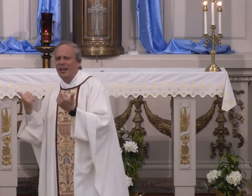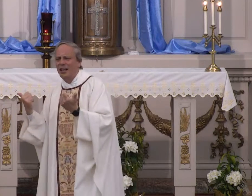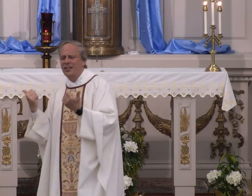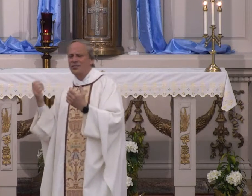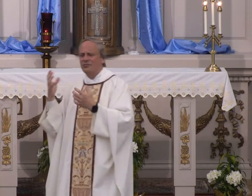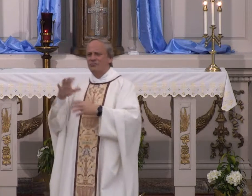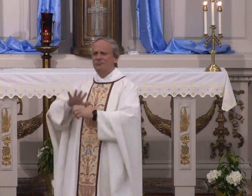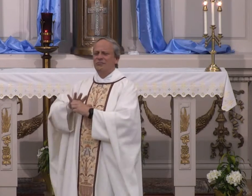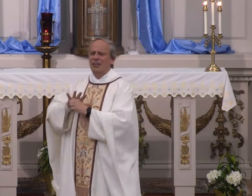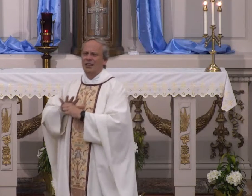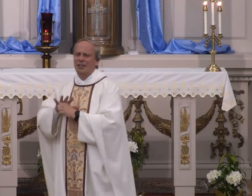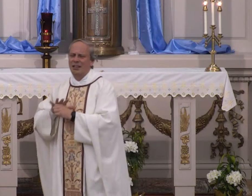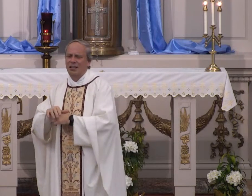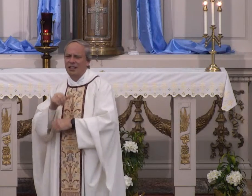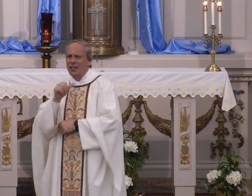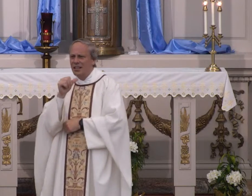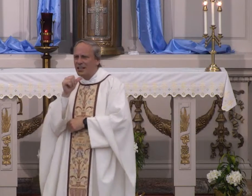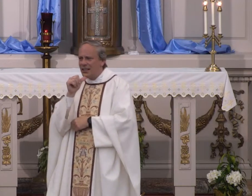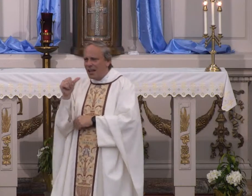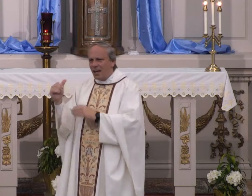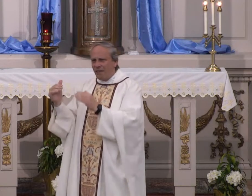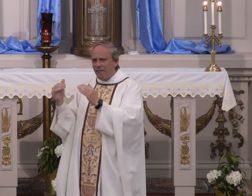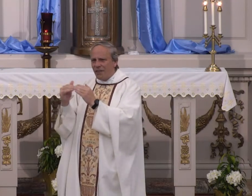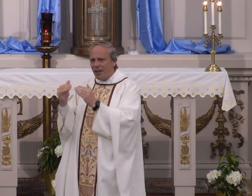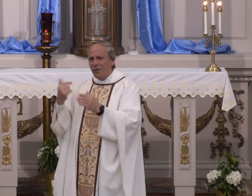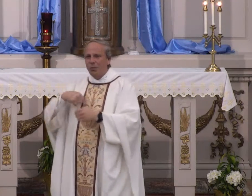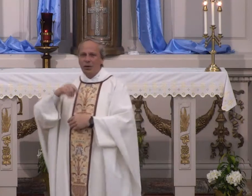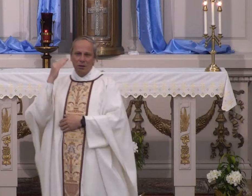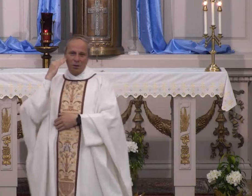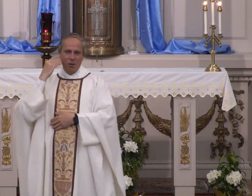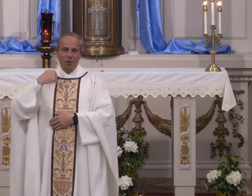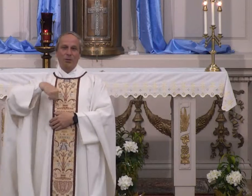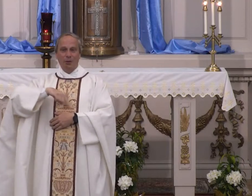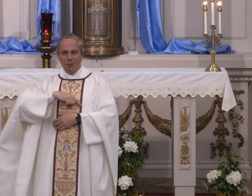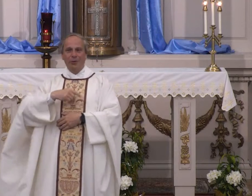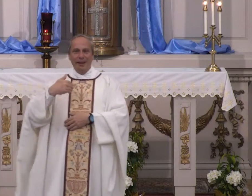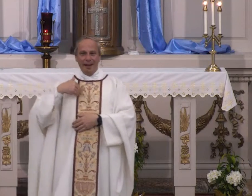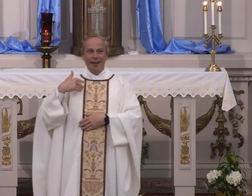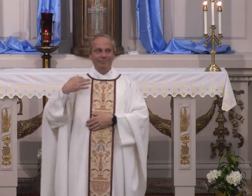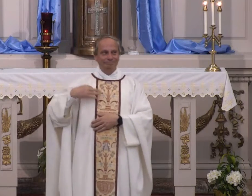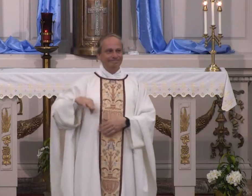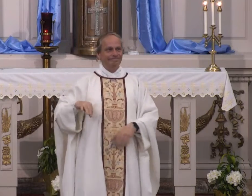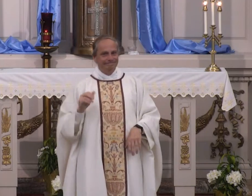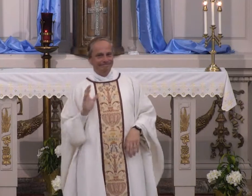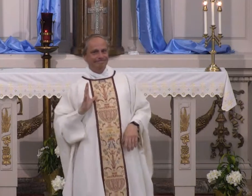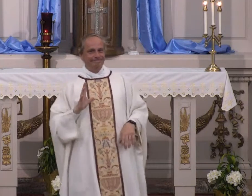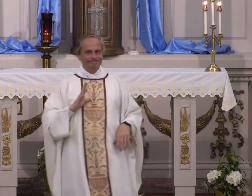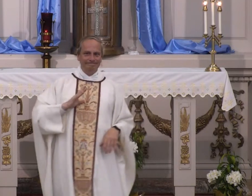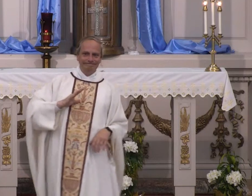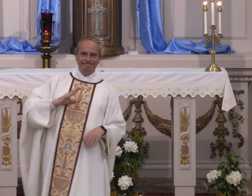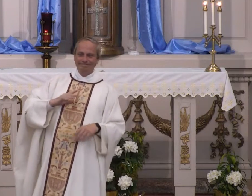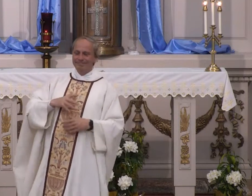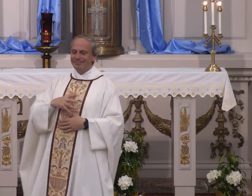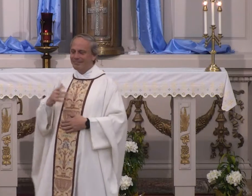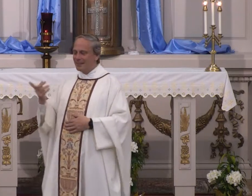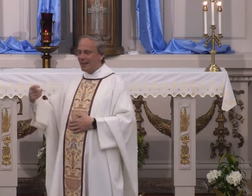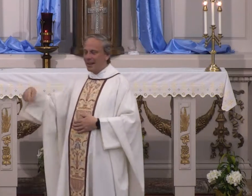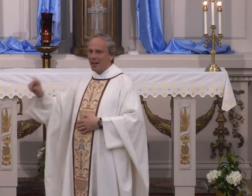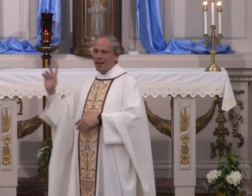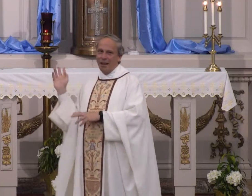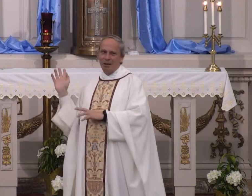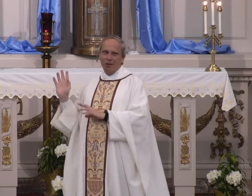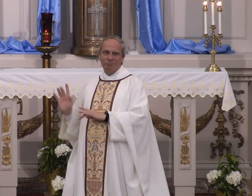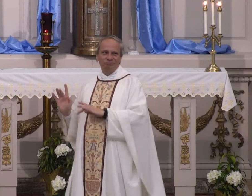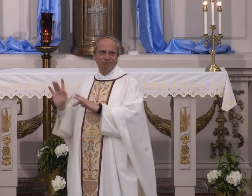immigrants to this country and who live with many challenges and pressures and stress in their life. So we may think, okay, well, it's, you know,